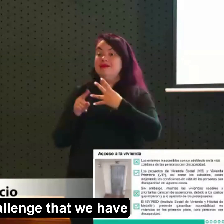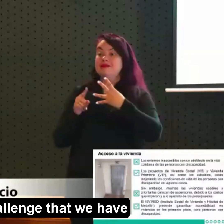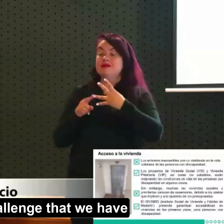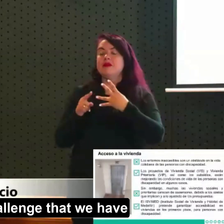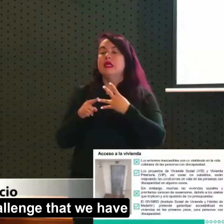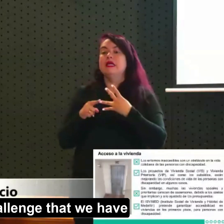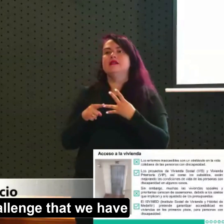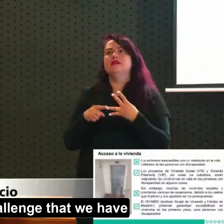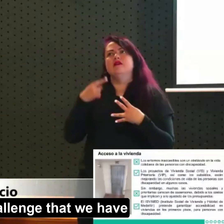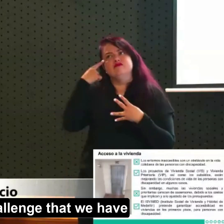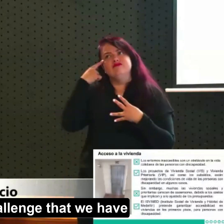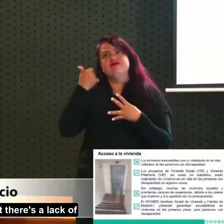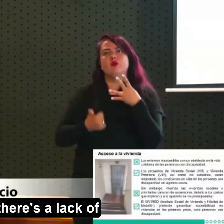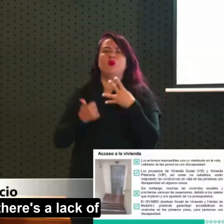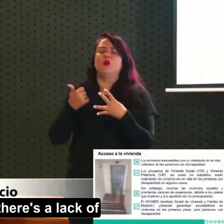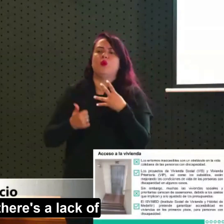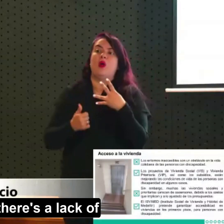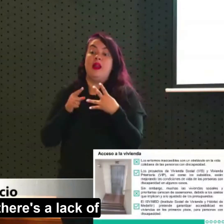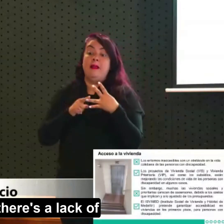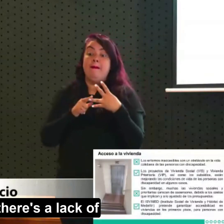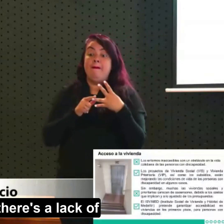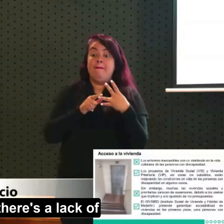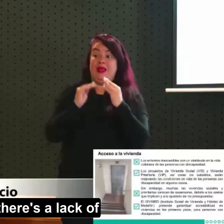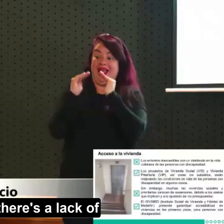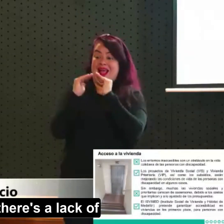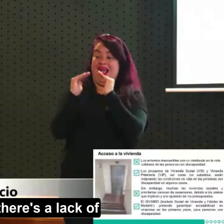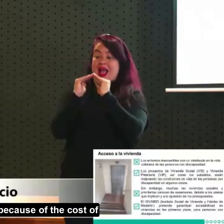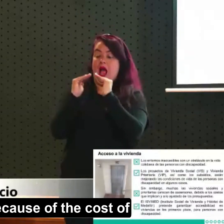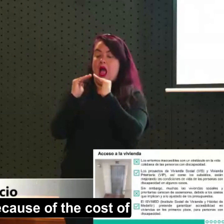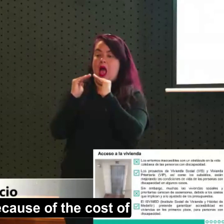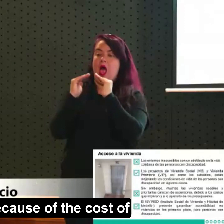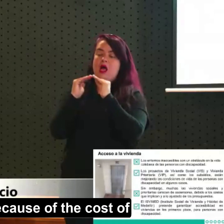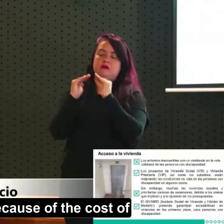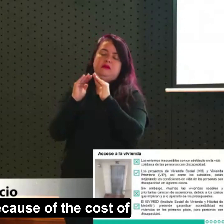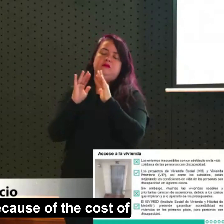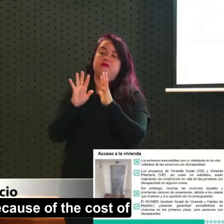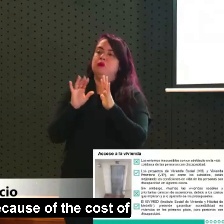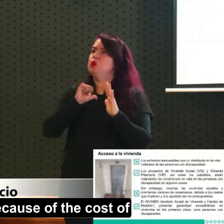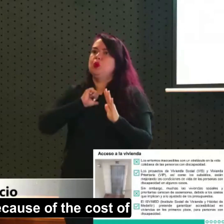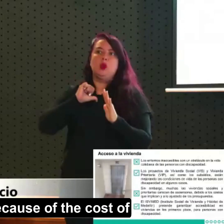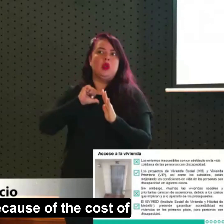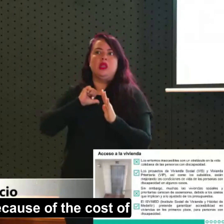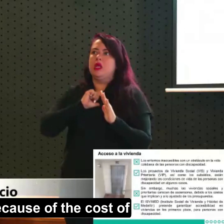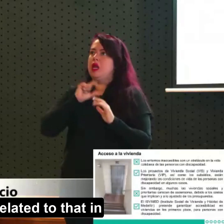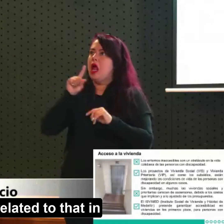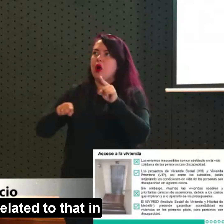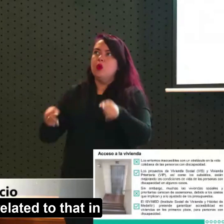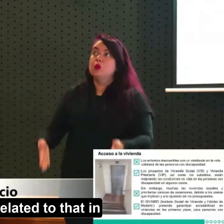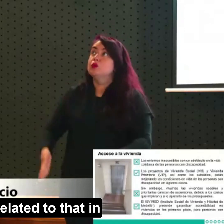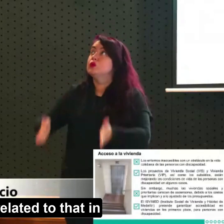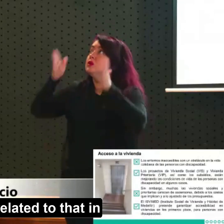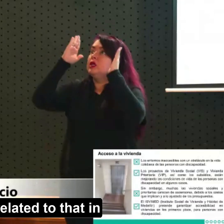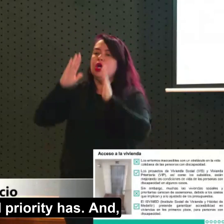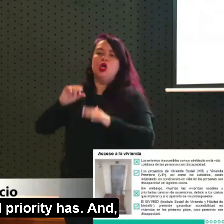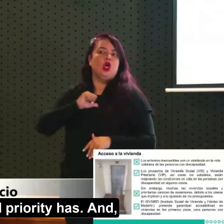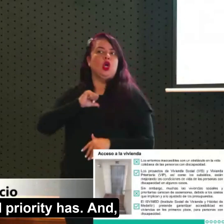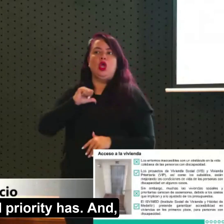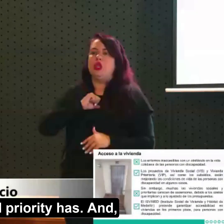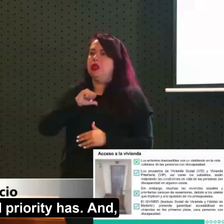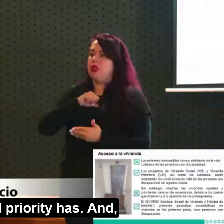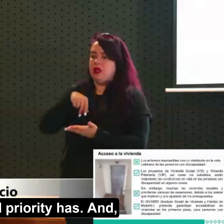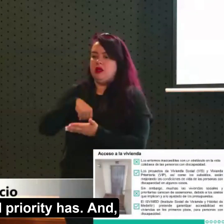Another challenge that we have is that there's a lack of elevators because of the cost that is related to that